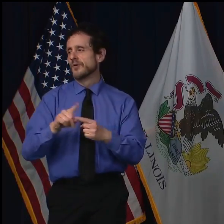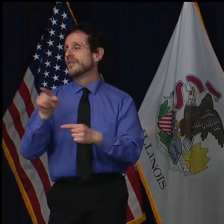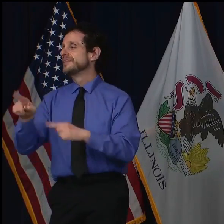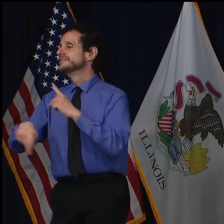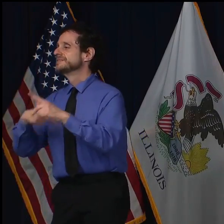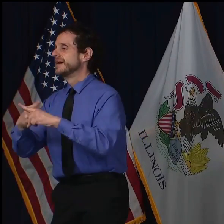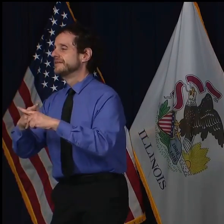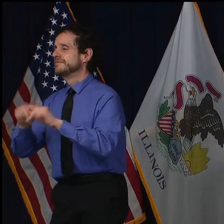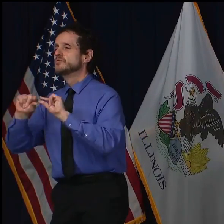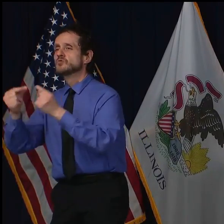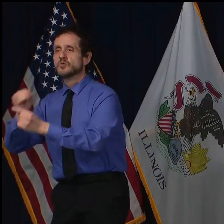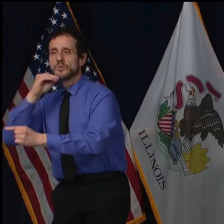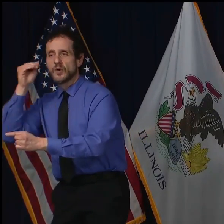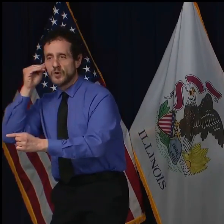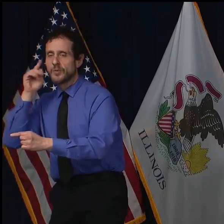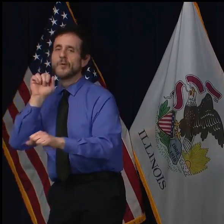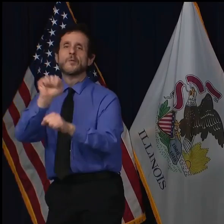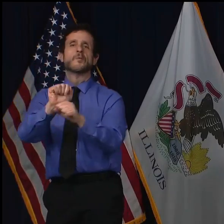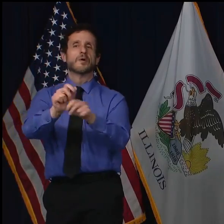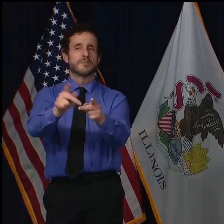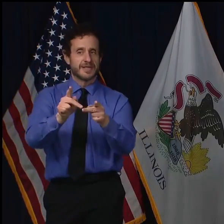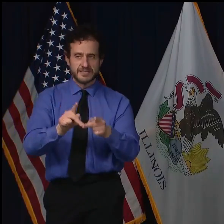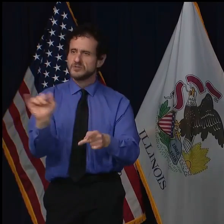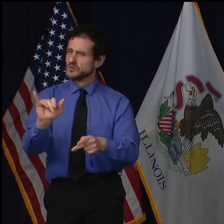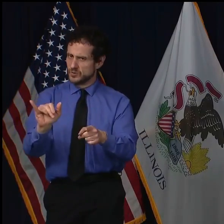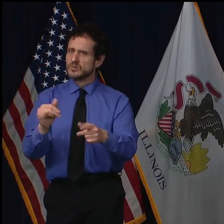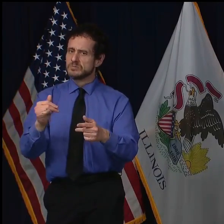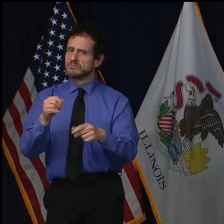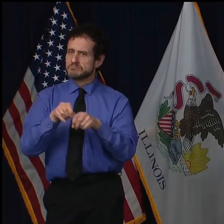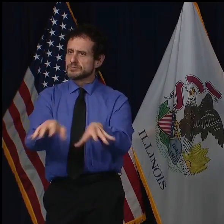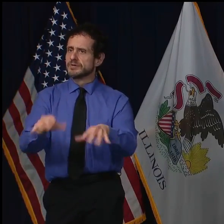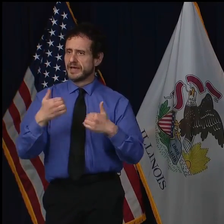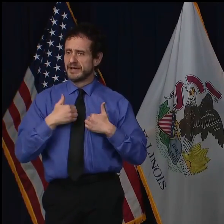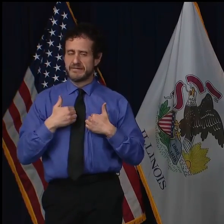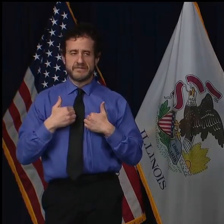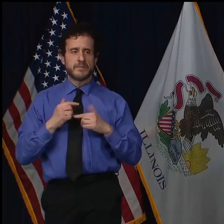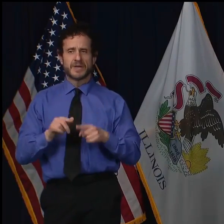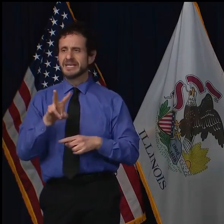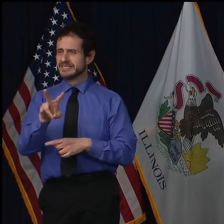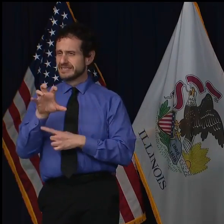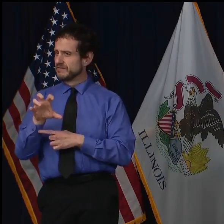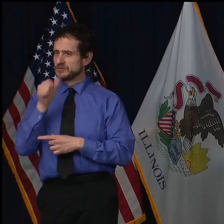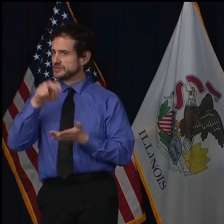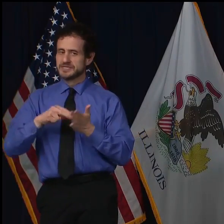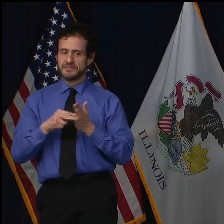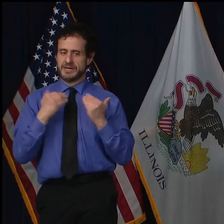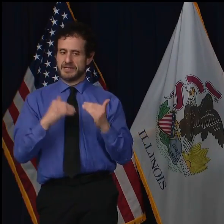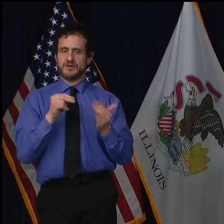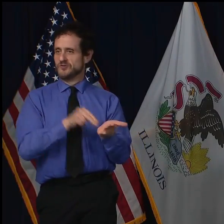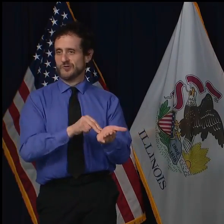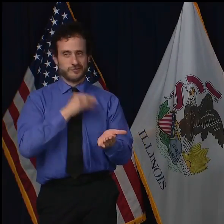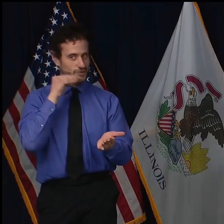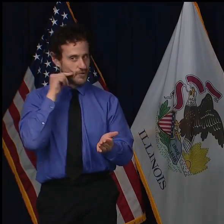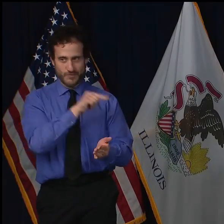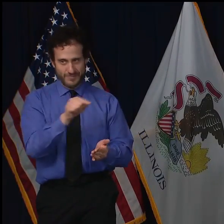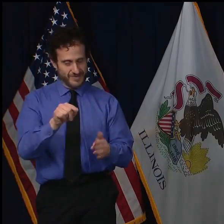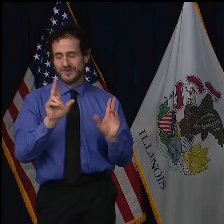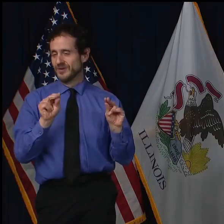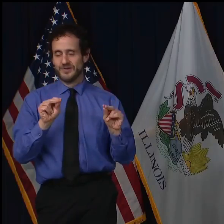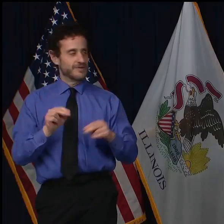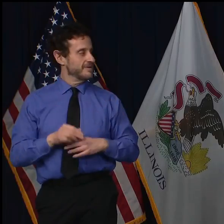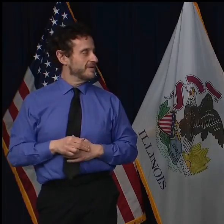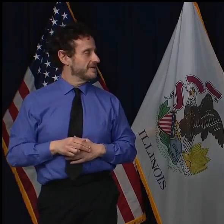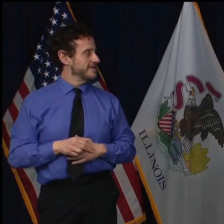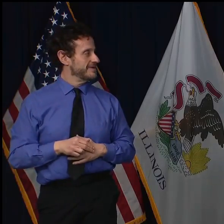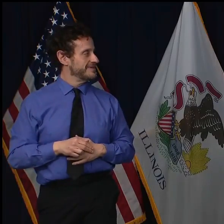facility that includes a category like workplace, for example, but 700, it's not 700. Let me